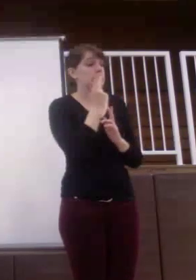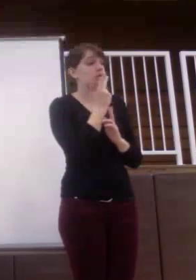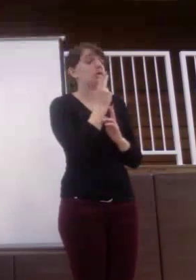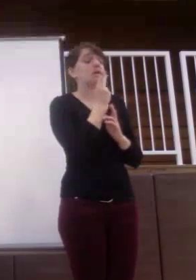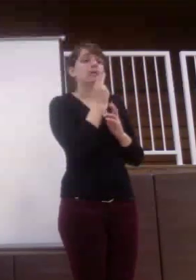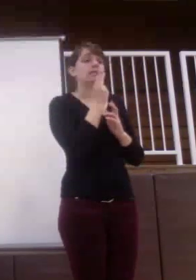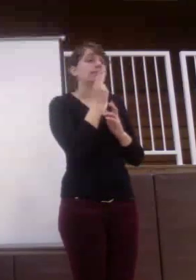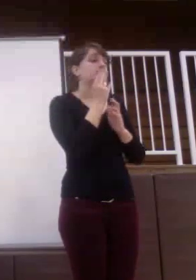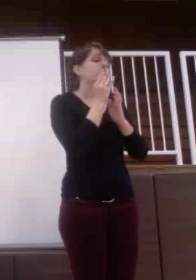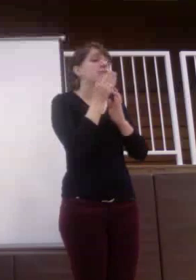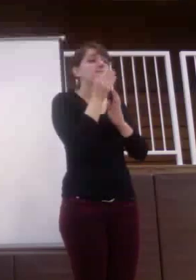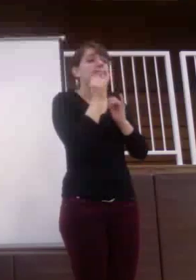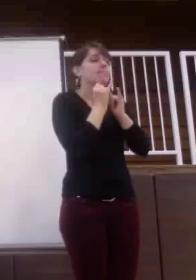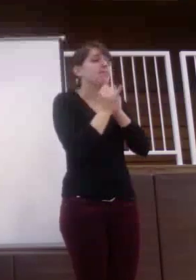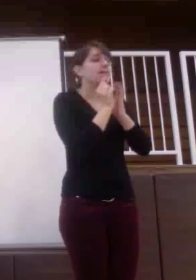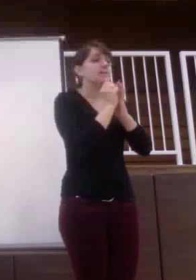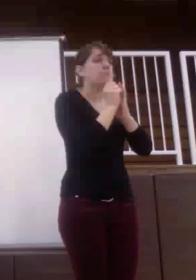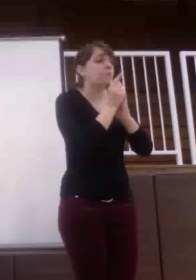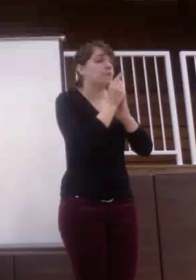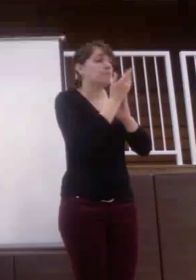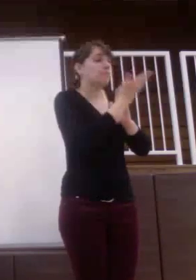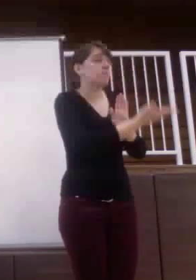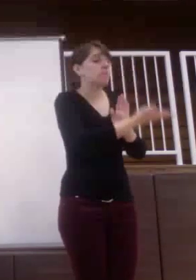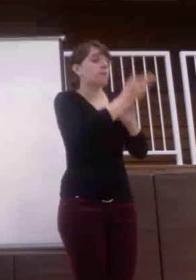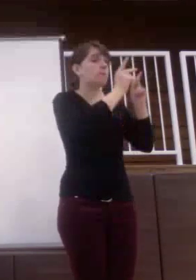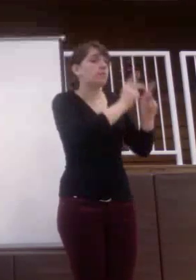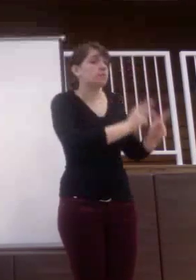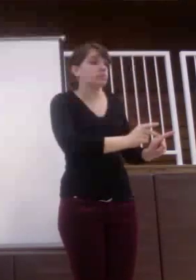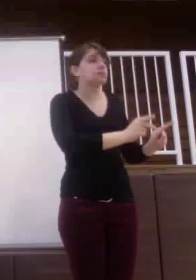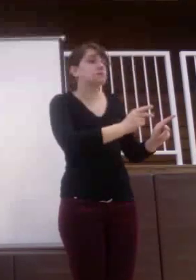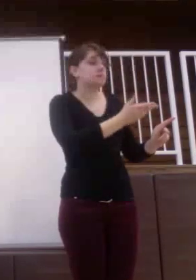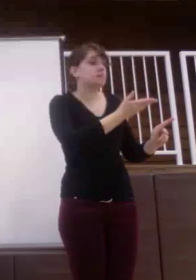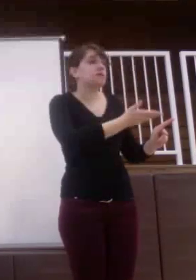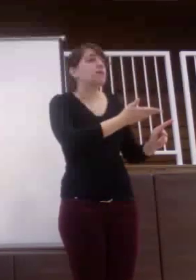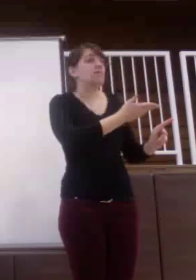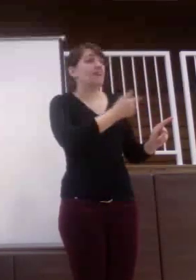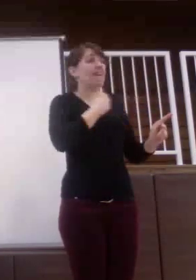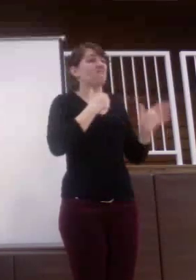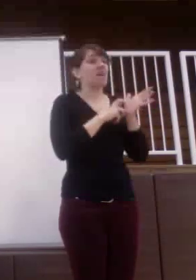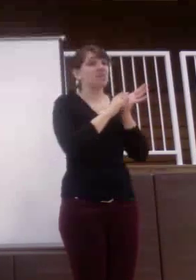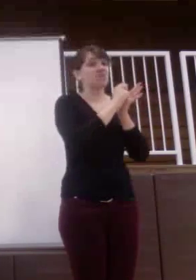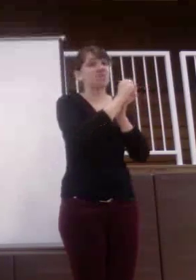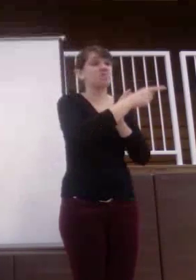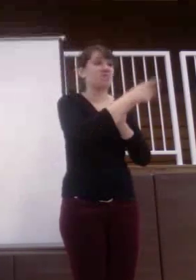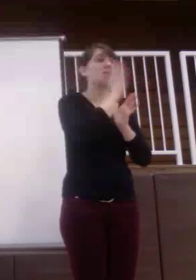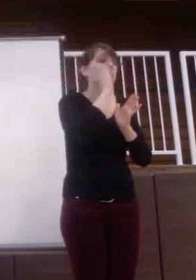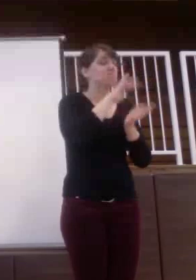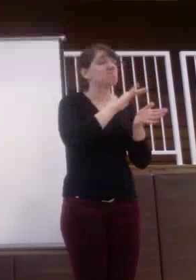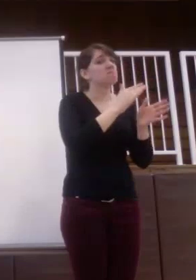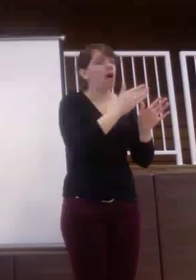moments of a person who was dying of cancer.